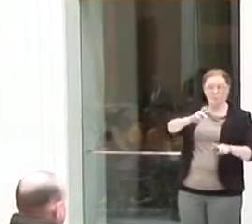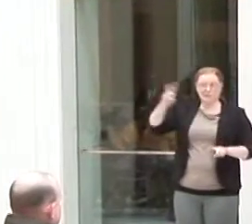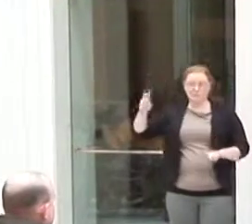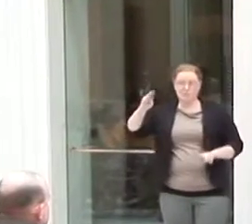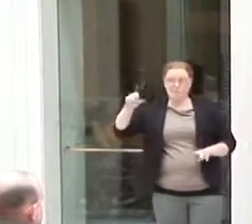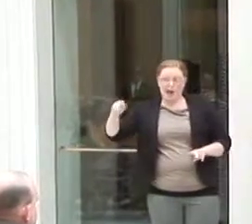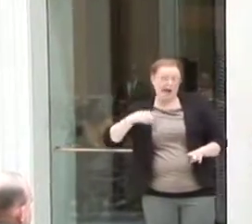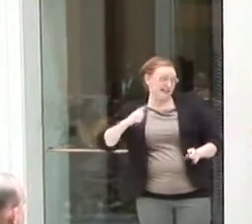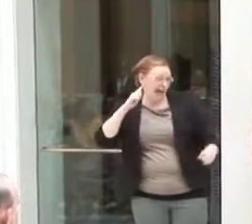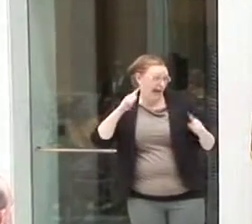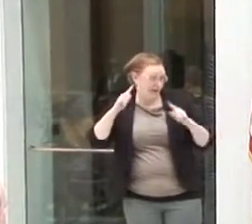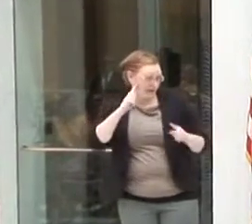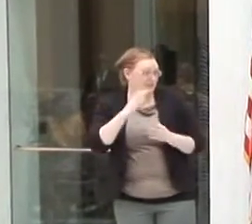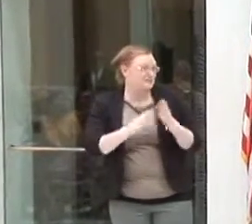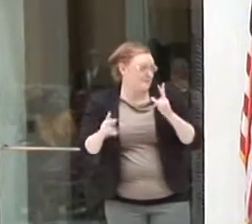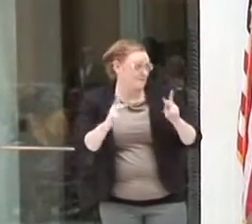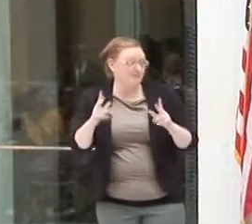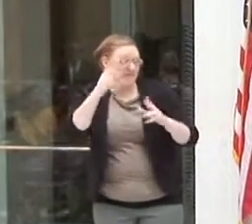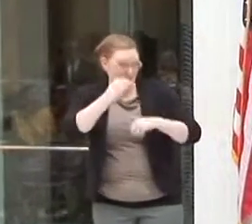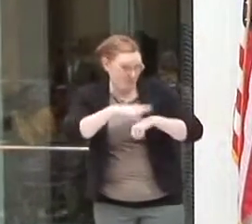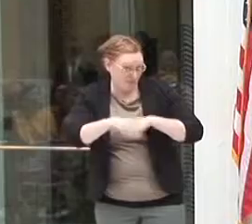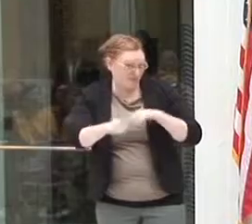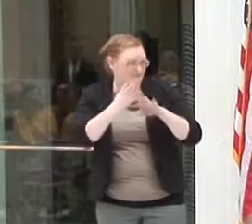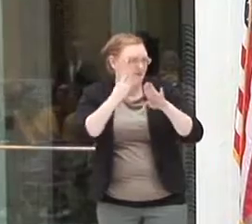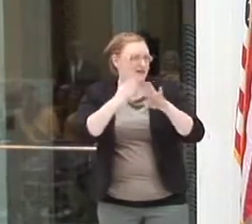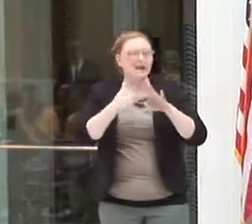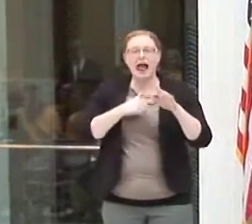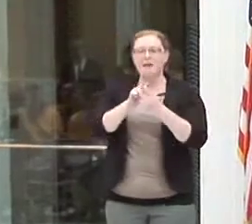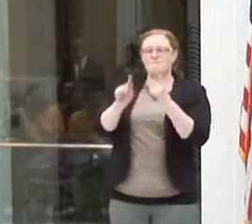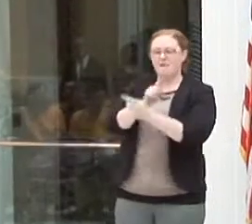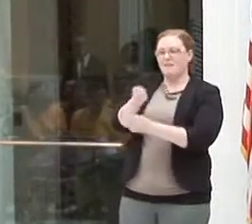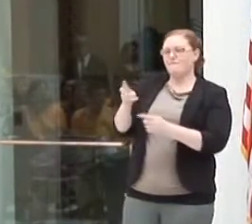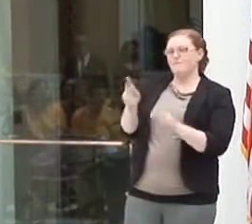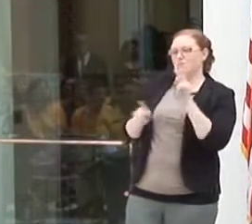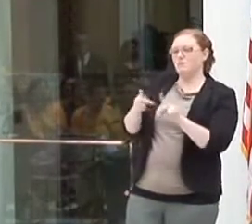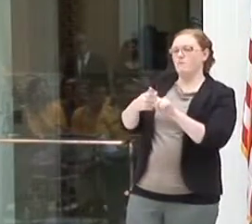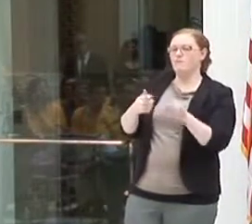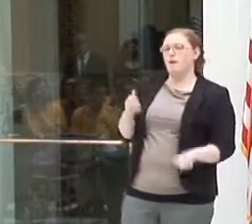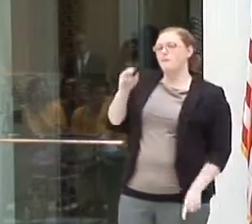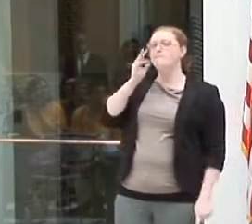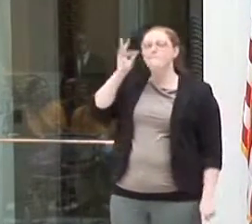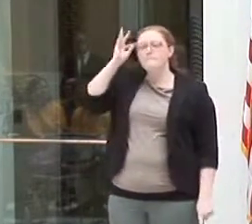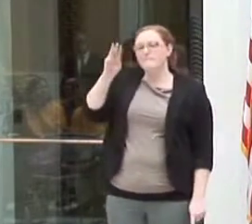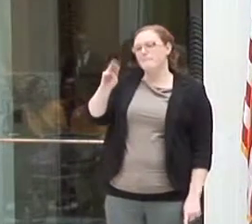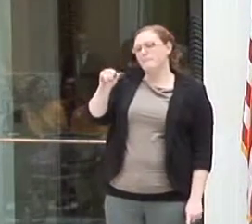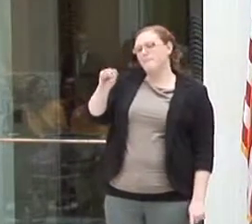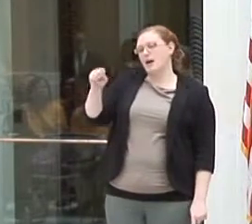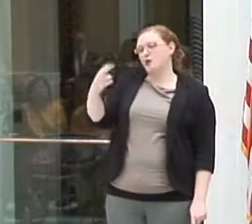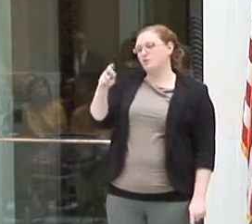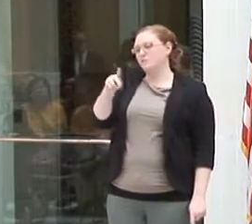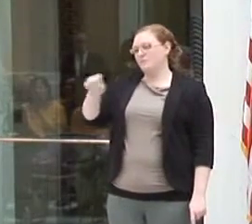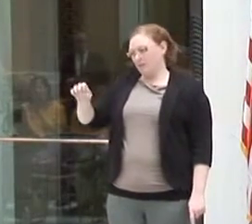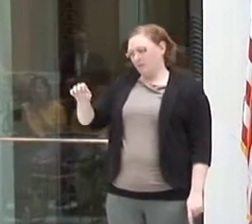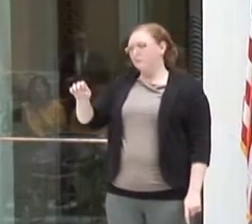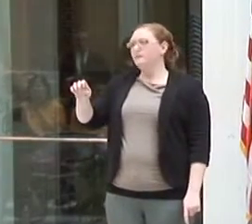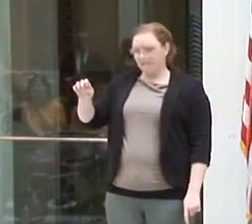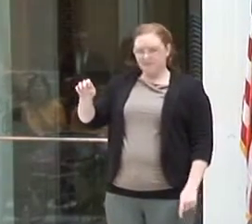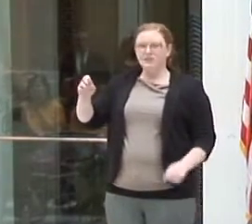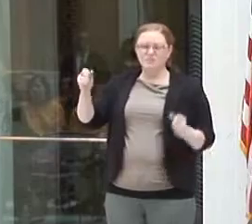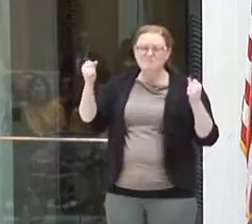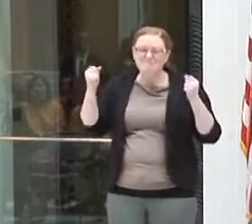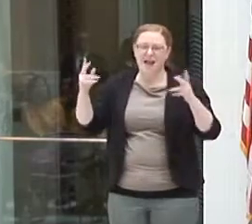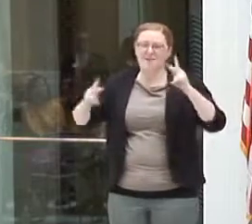bus and i met some people in the parking lot from mashpee massachusetts from the may institute so there are people from around the state who